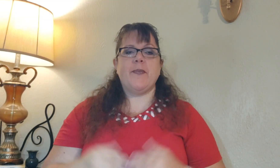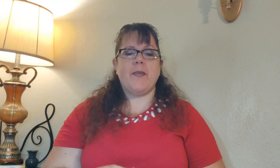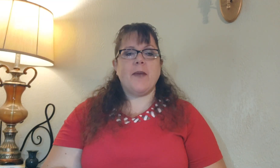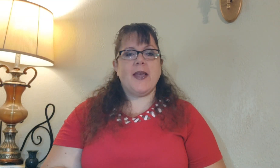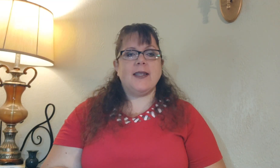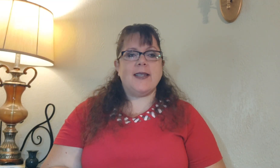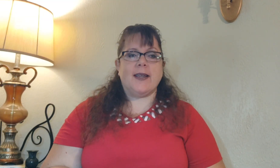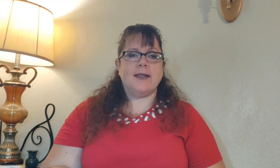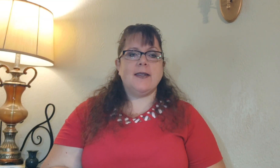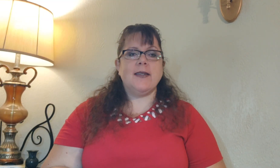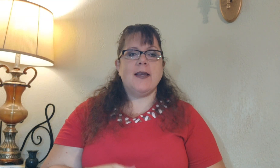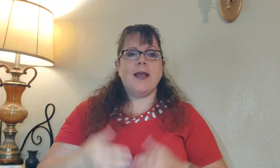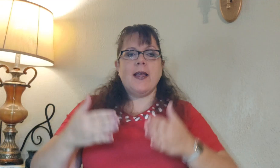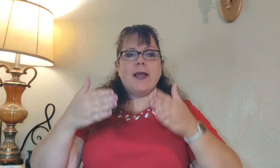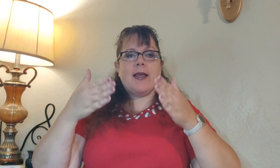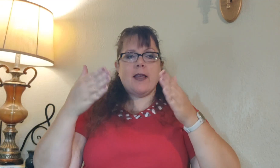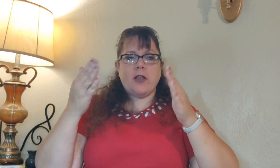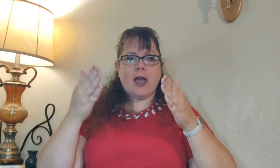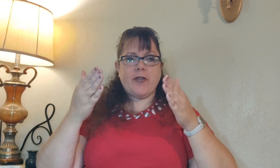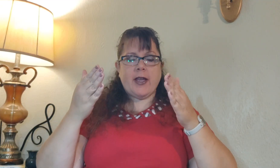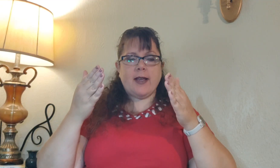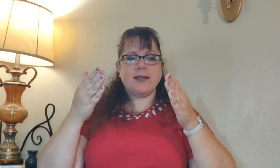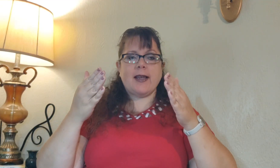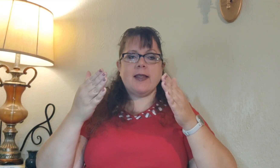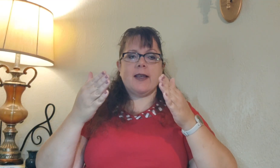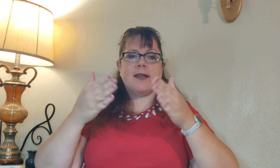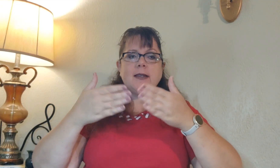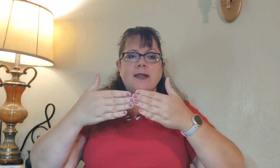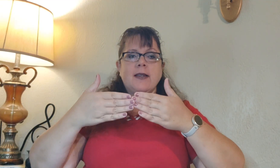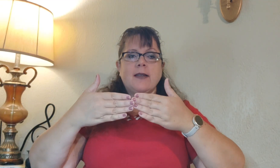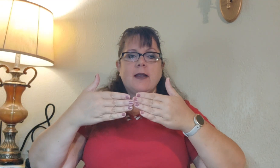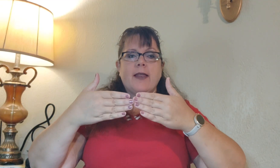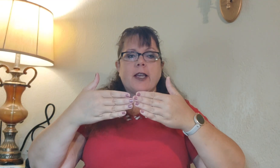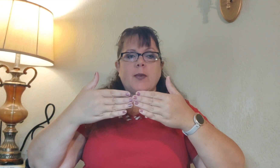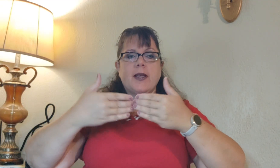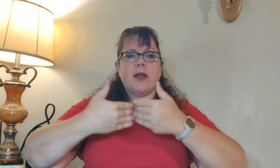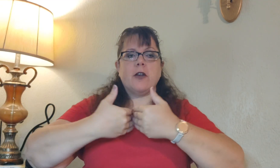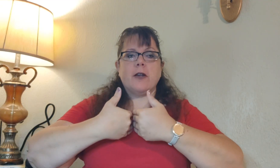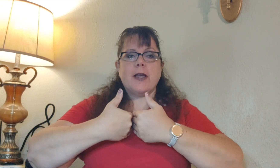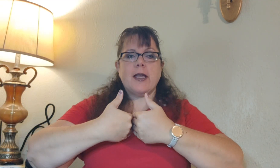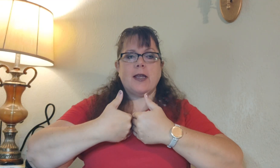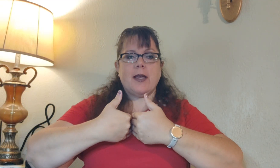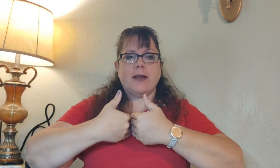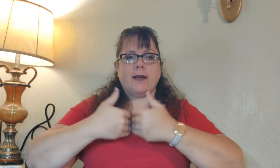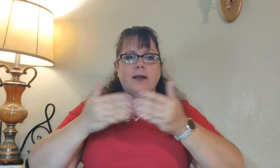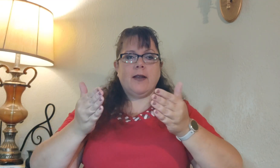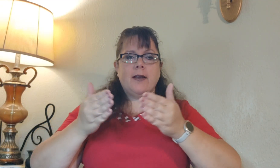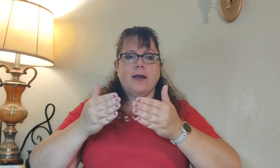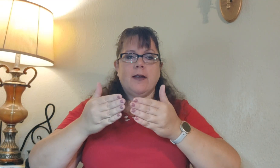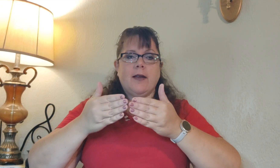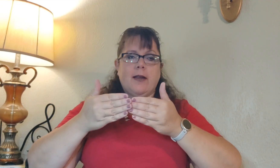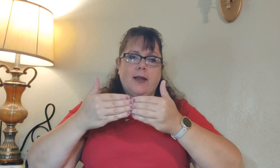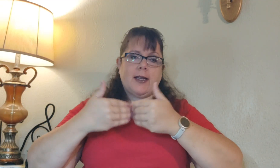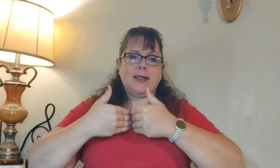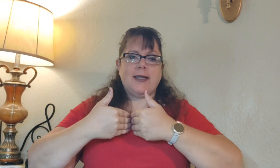may be a dent, you have your hands like this, and they come together and in, like a